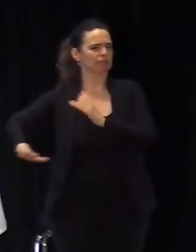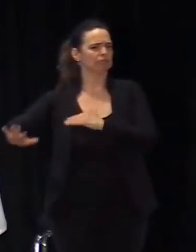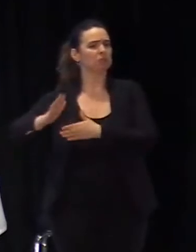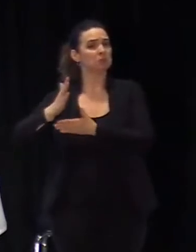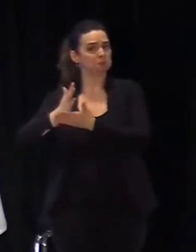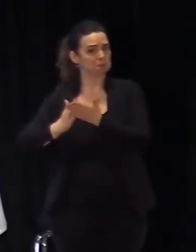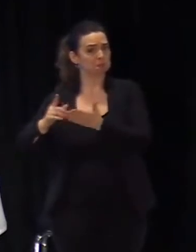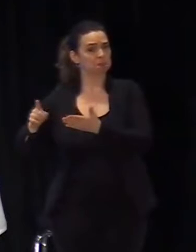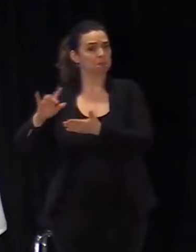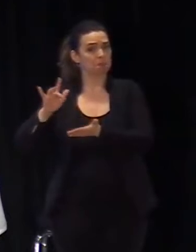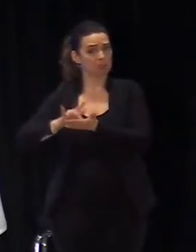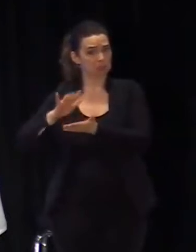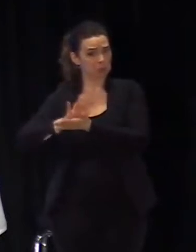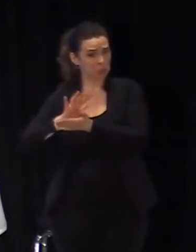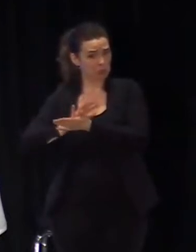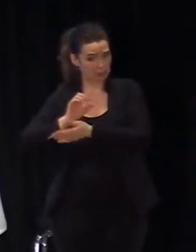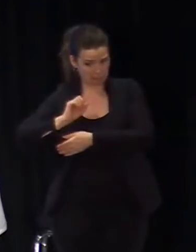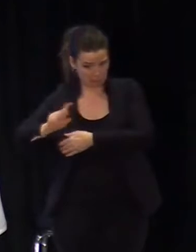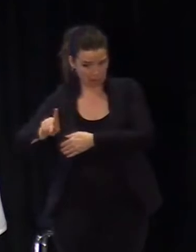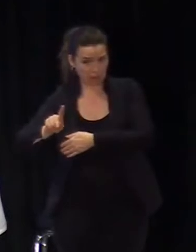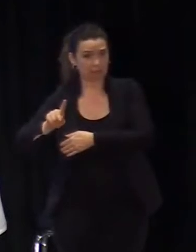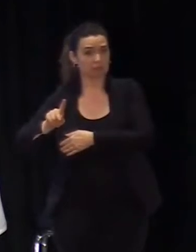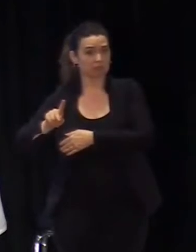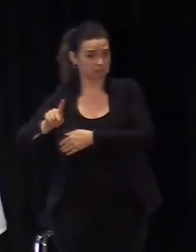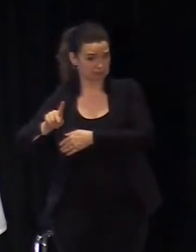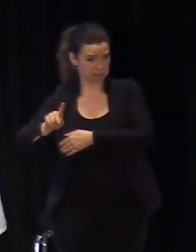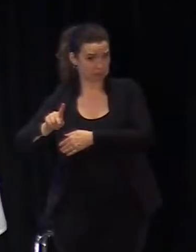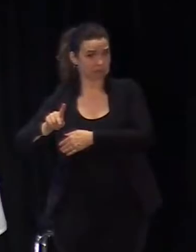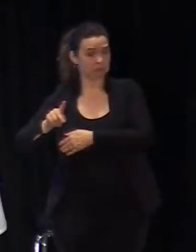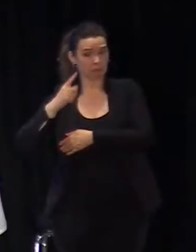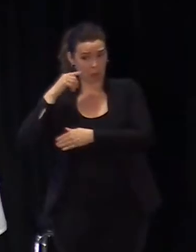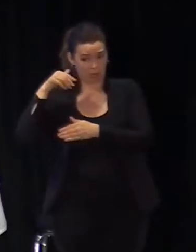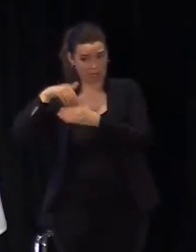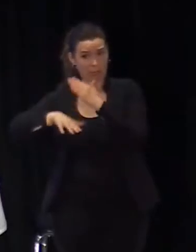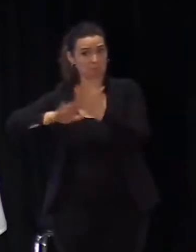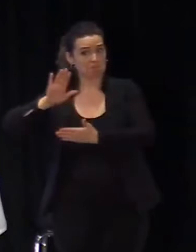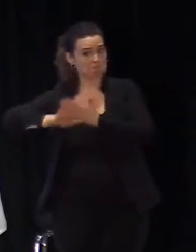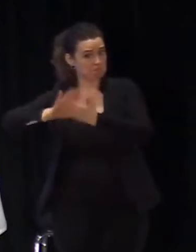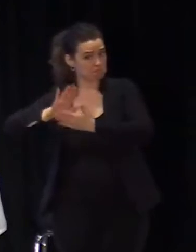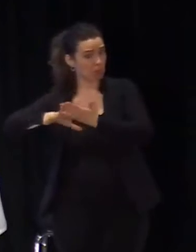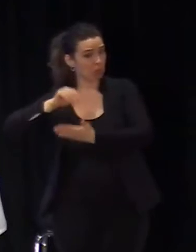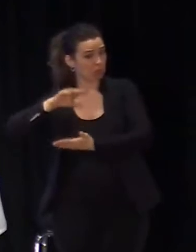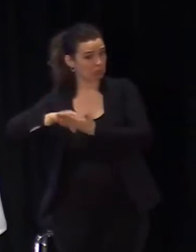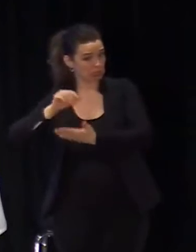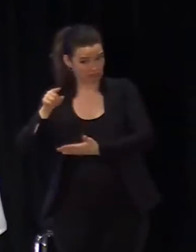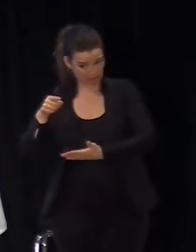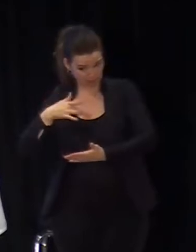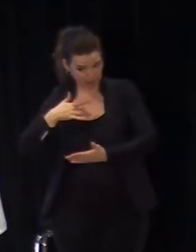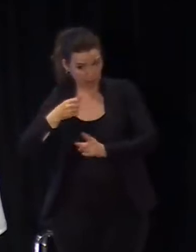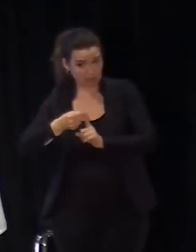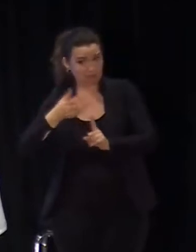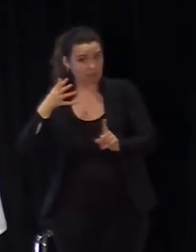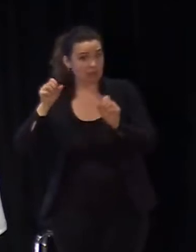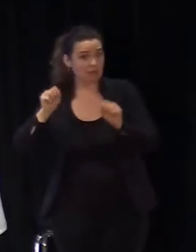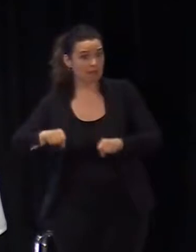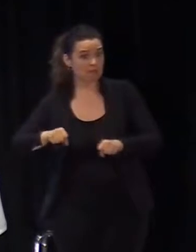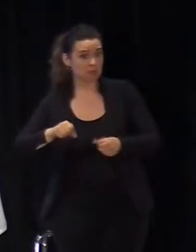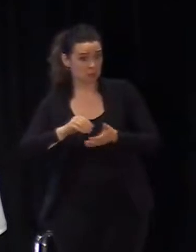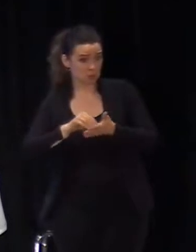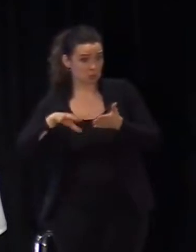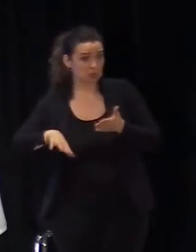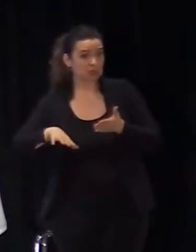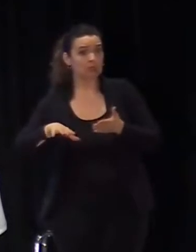back for 5 days a week in-person learning. Do you think that expanding hybrid models to have students in the classroom more days a